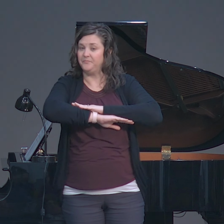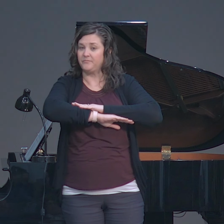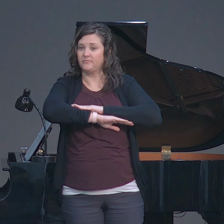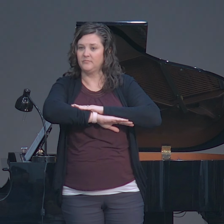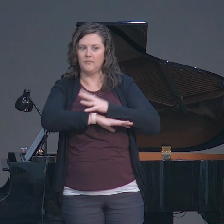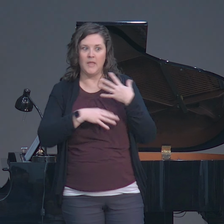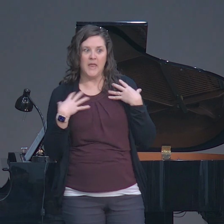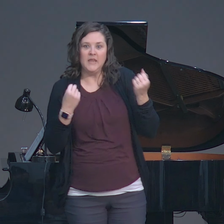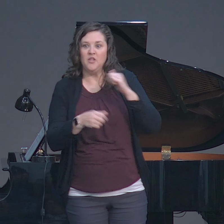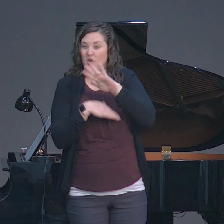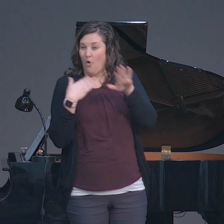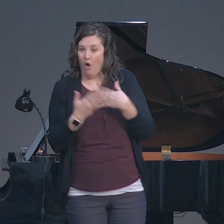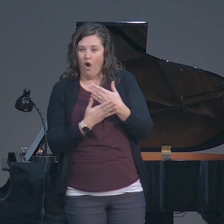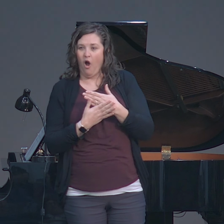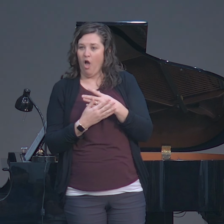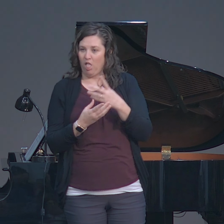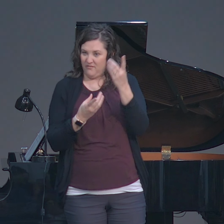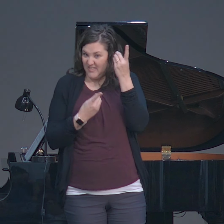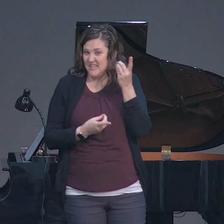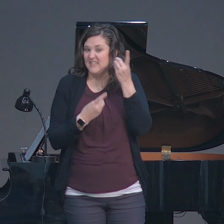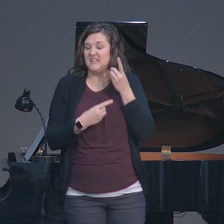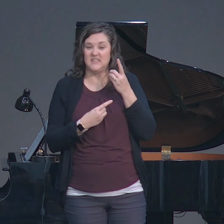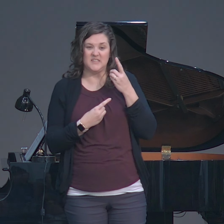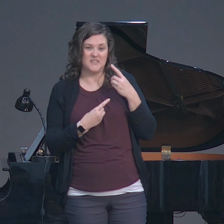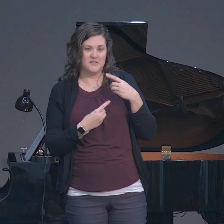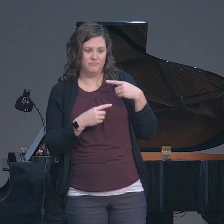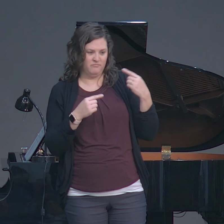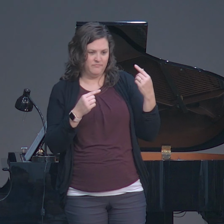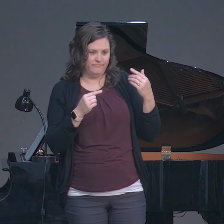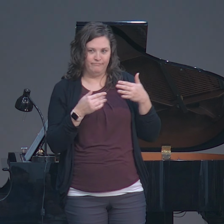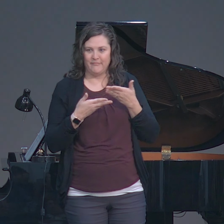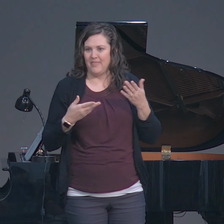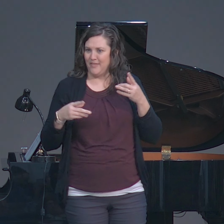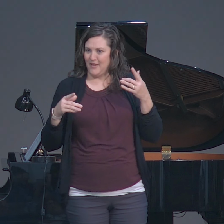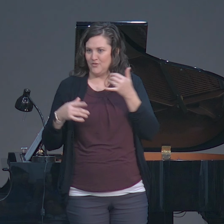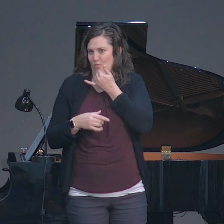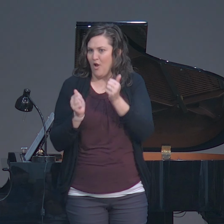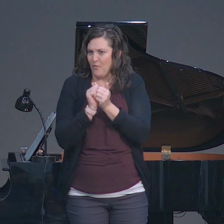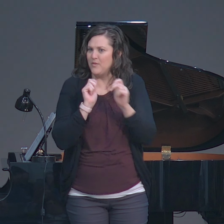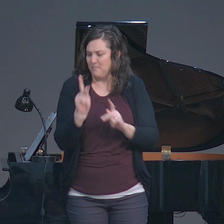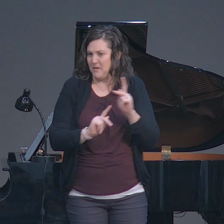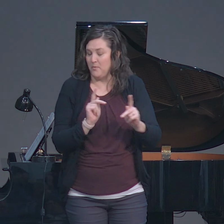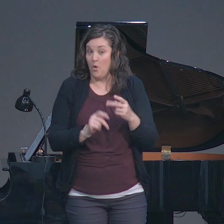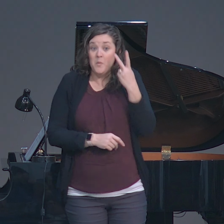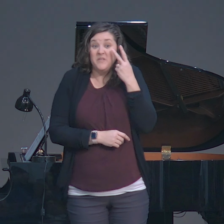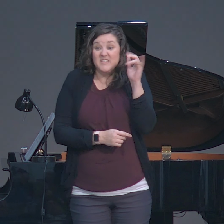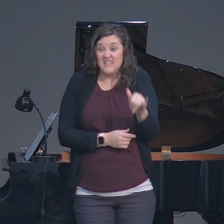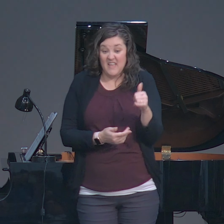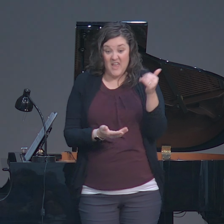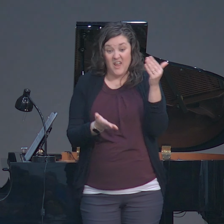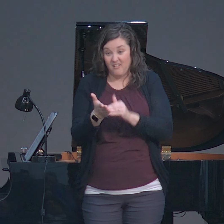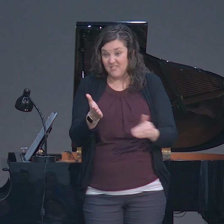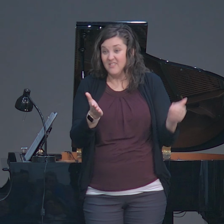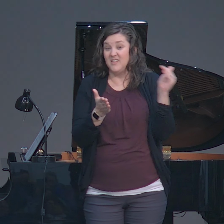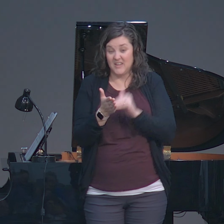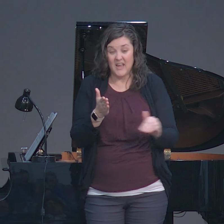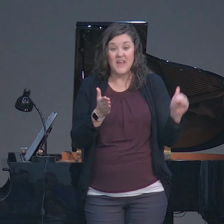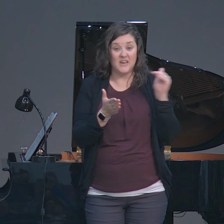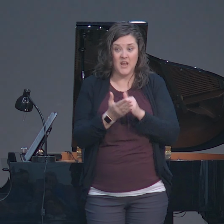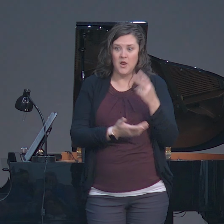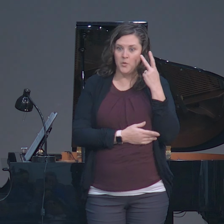every affliction among the people." And that's what we've seen week after week since